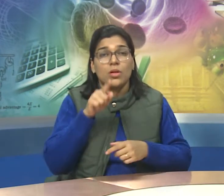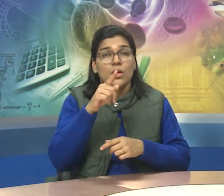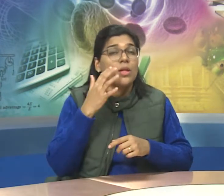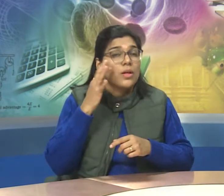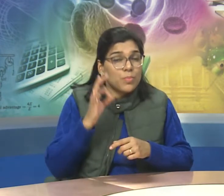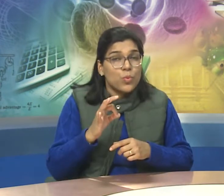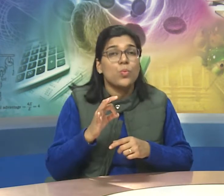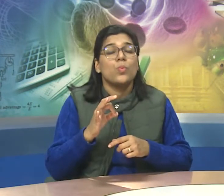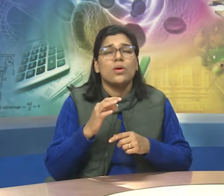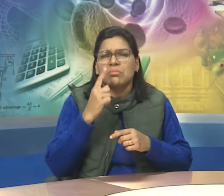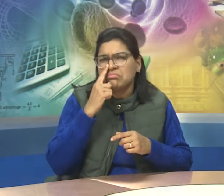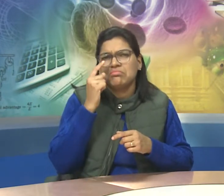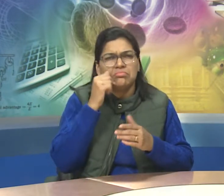where went wrong.